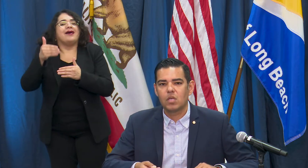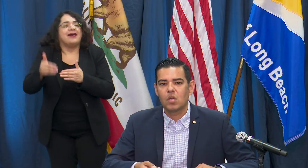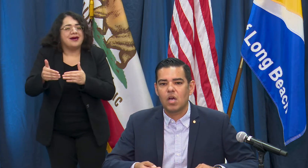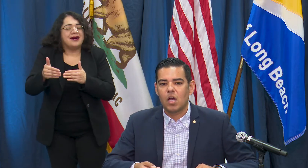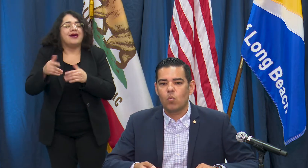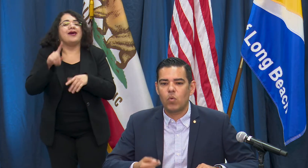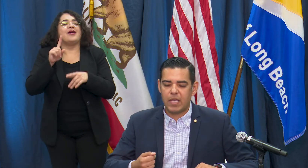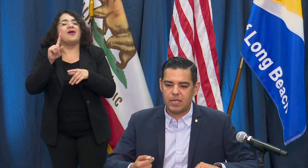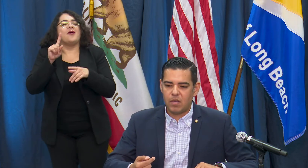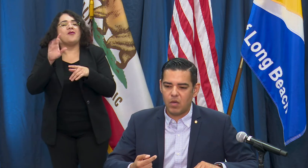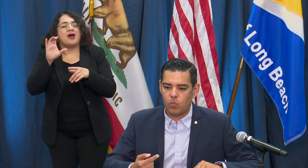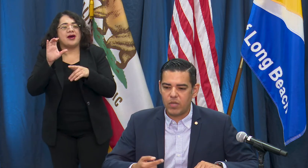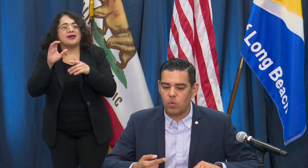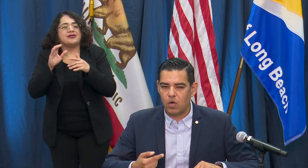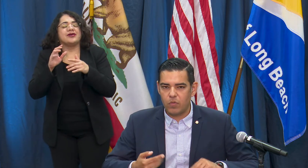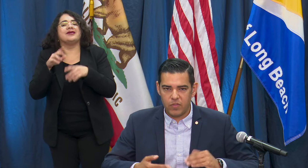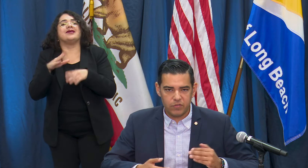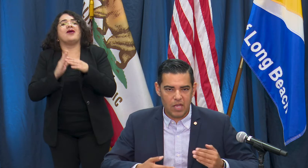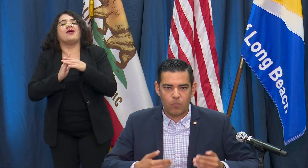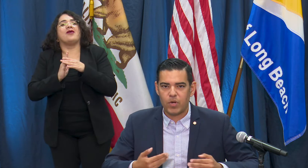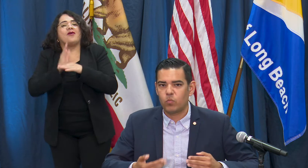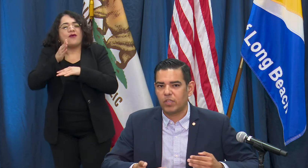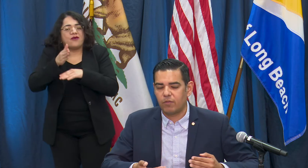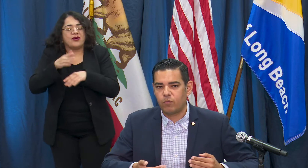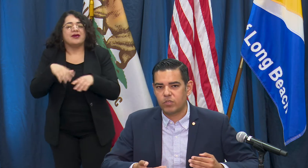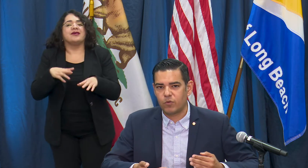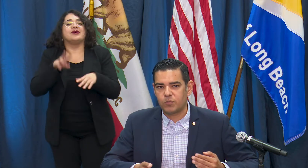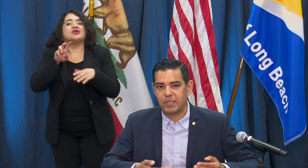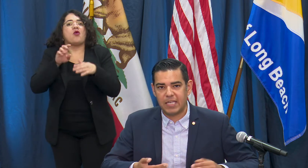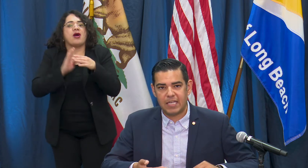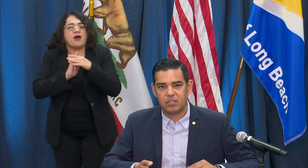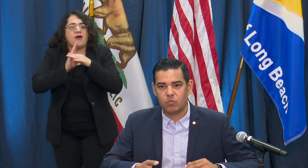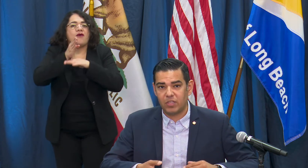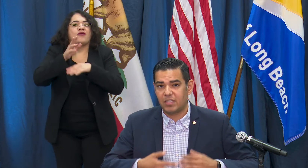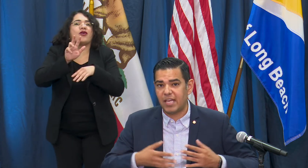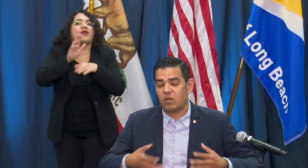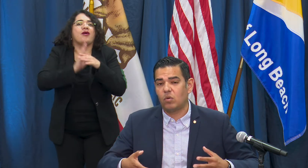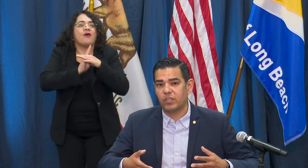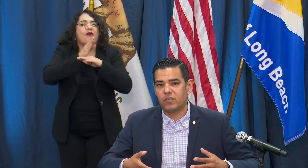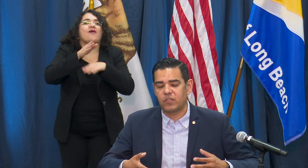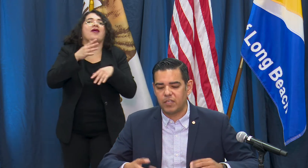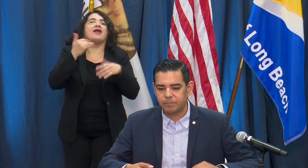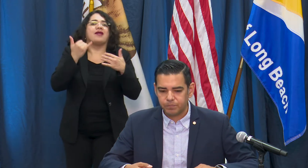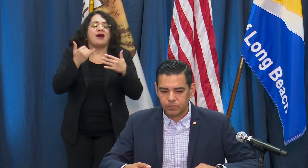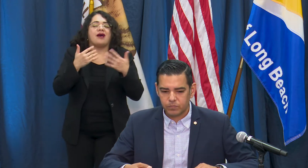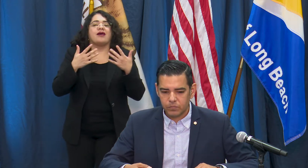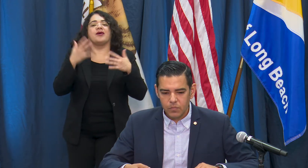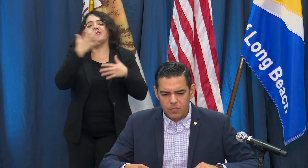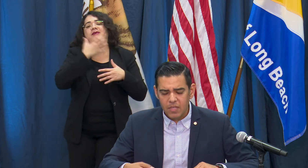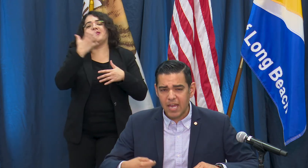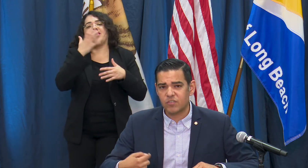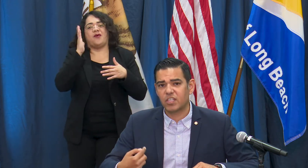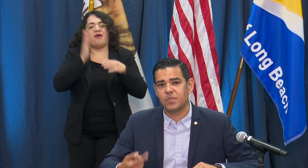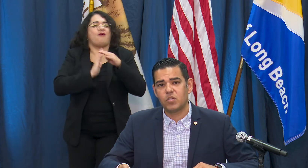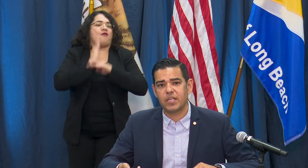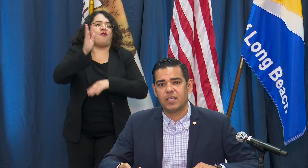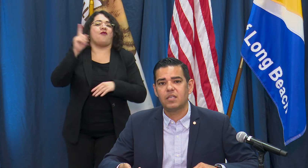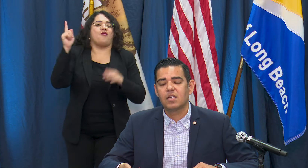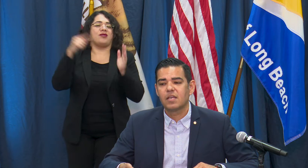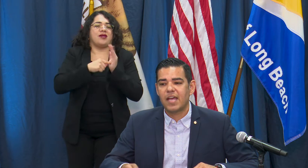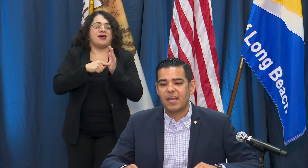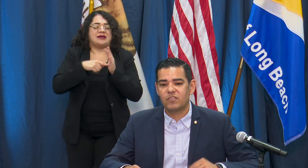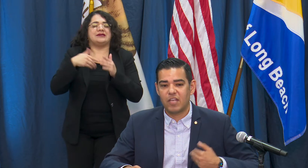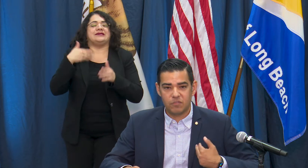ago, when then this outbreak really was first beginning to really take hold in the city. And as a